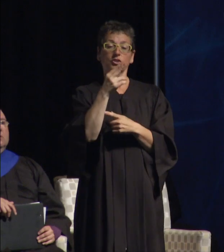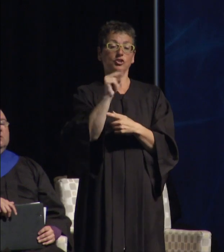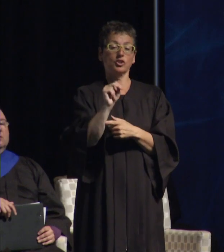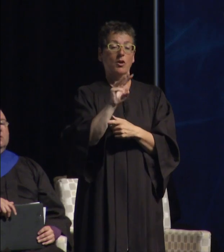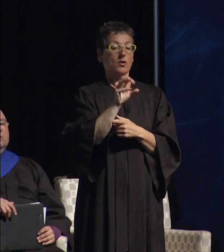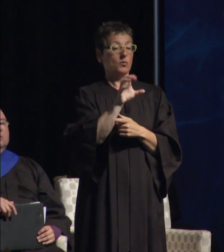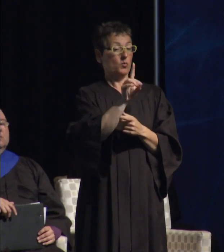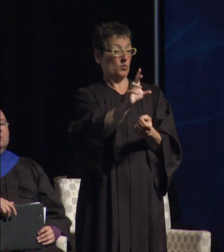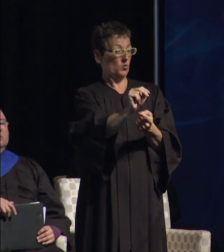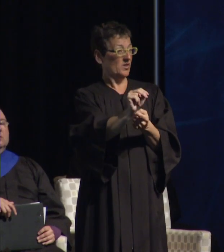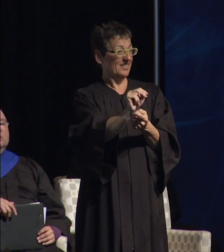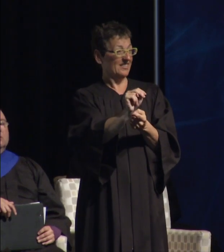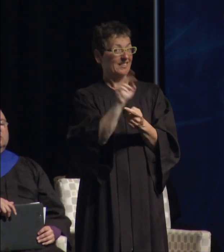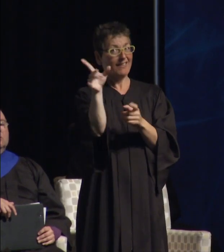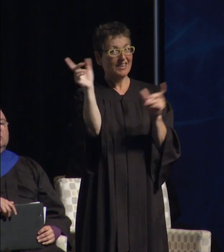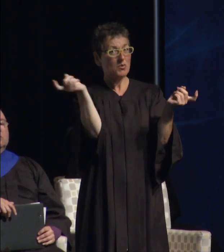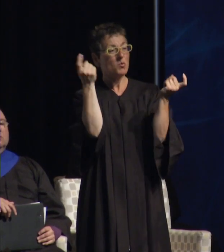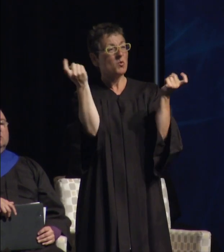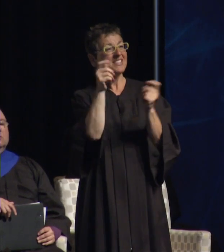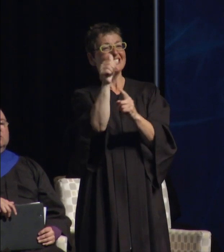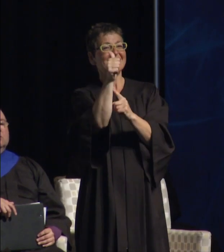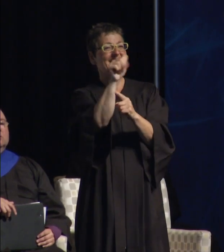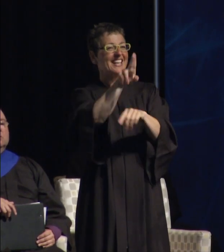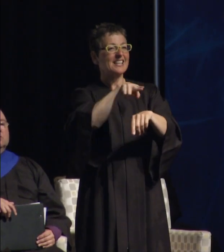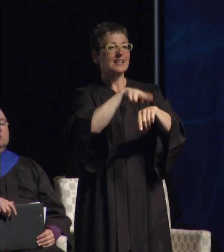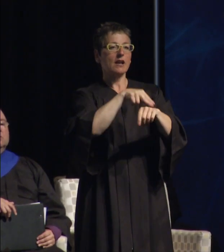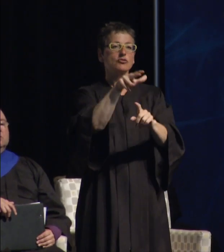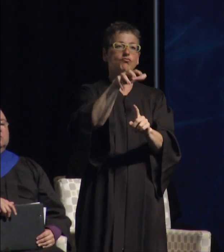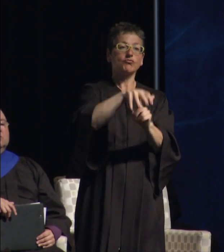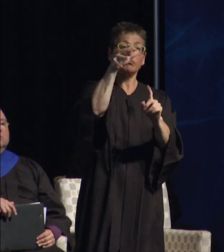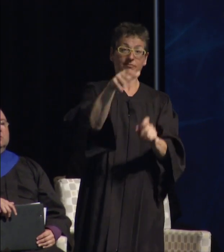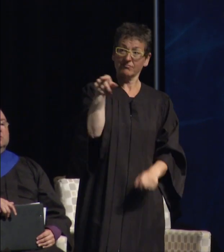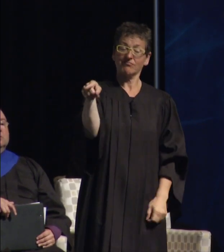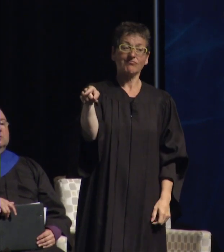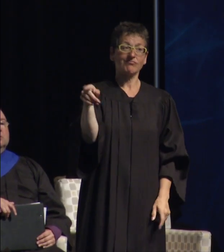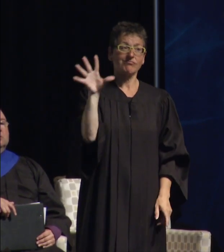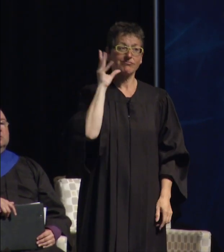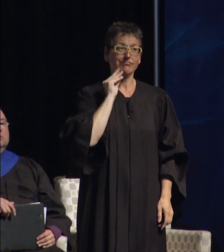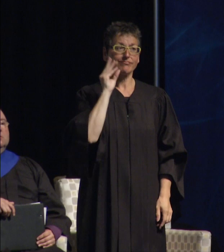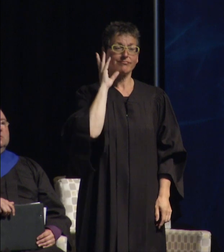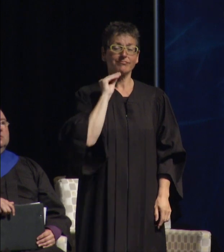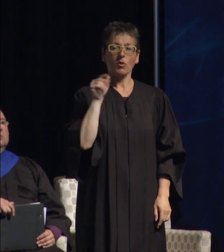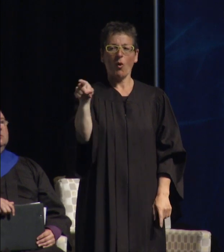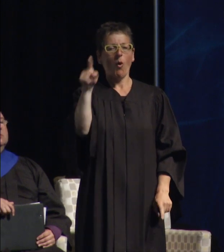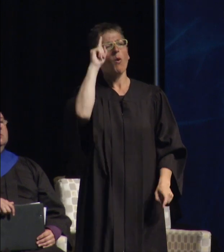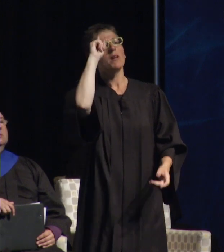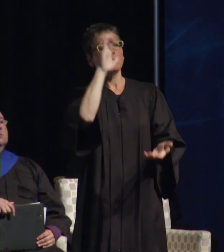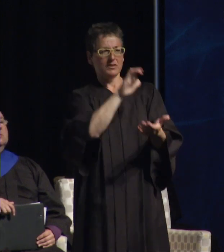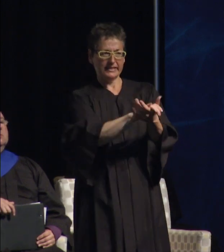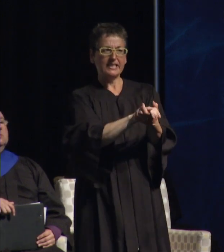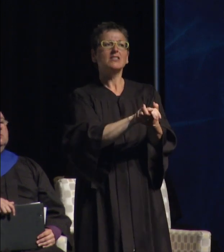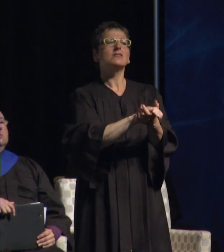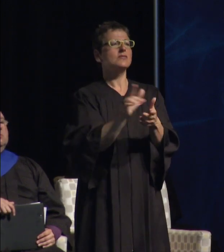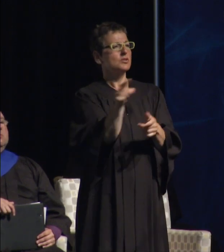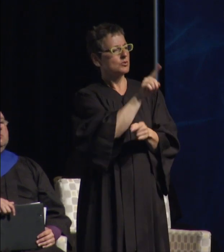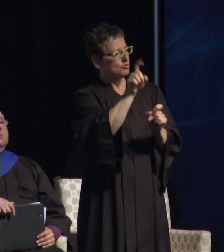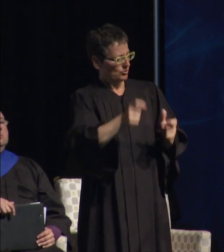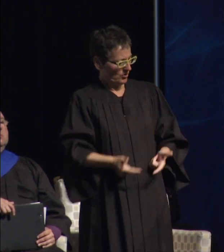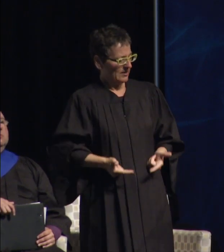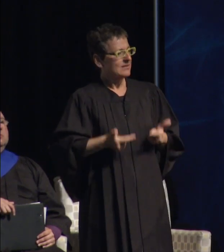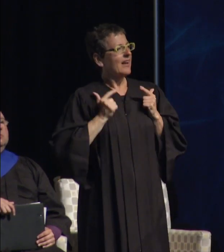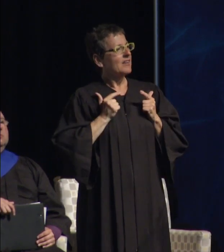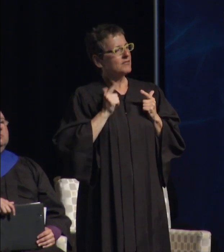Wooden, who won 10 national championships in 12 years, believed deeply in this notion of living your life